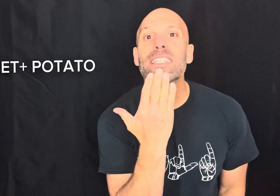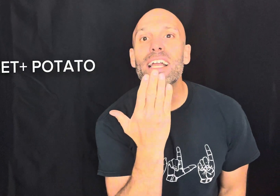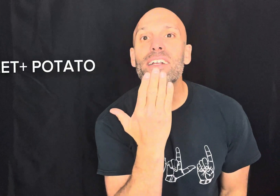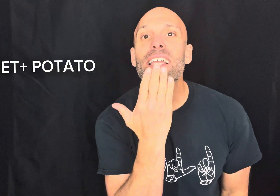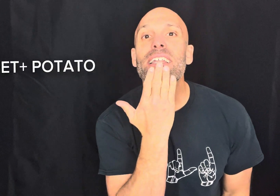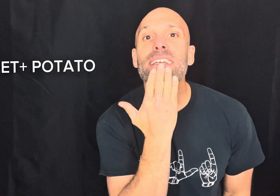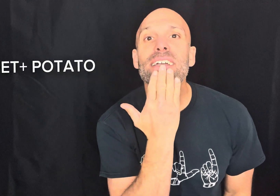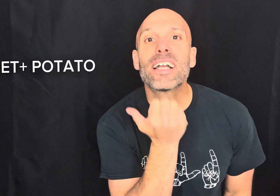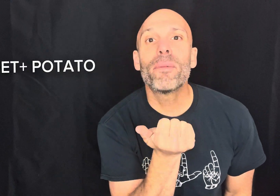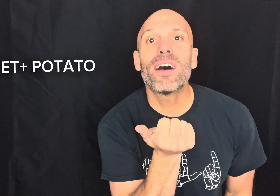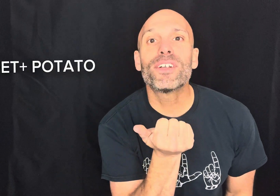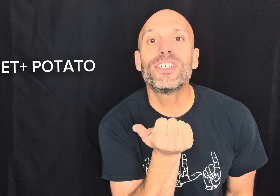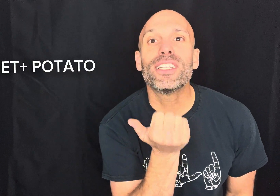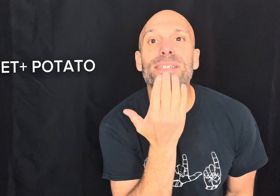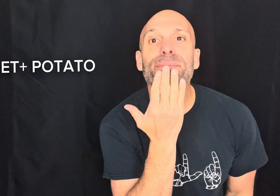entire hand coming off your chin.